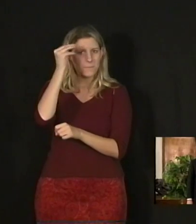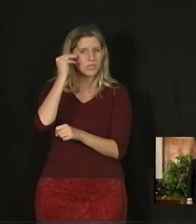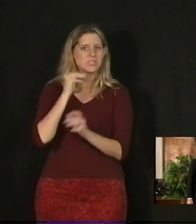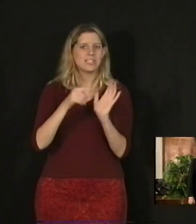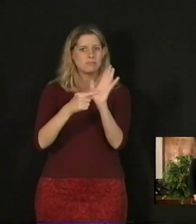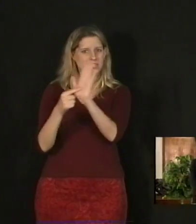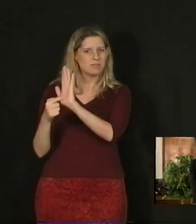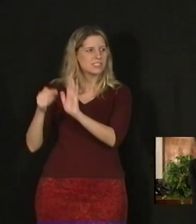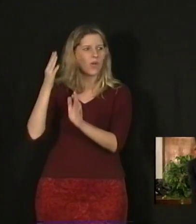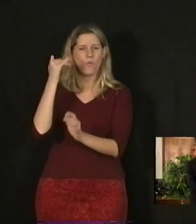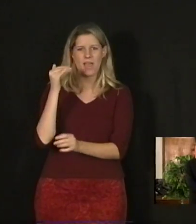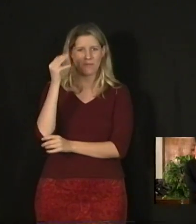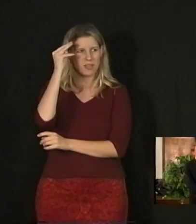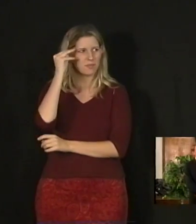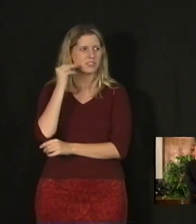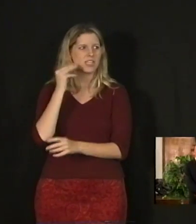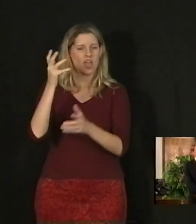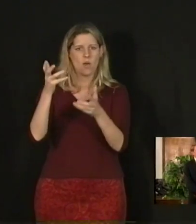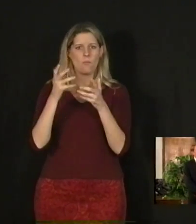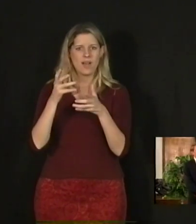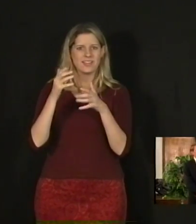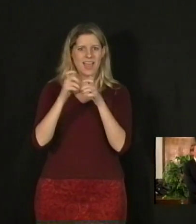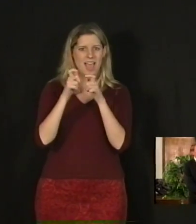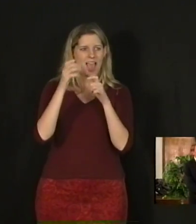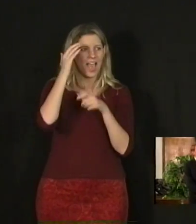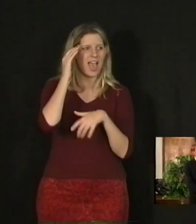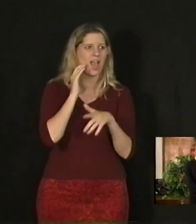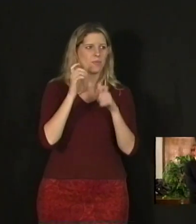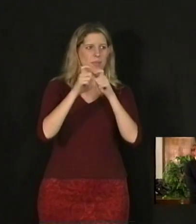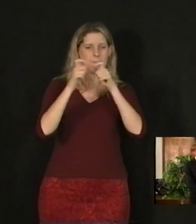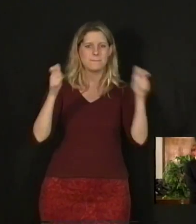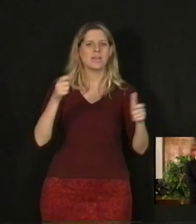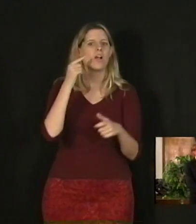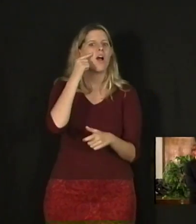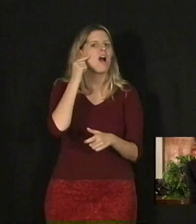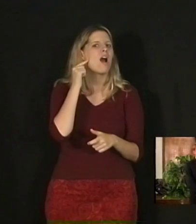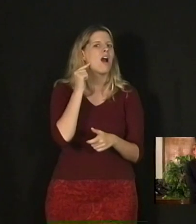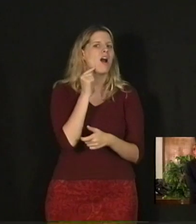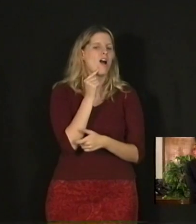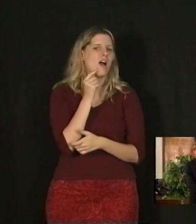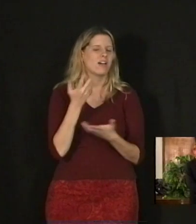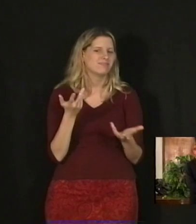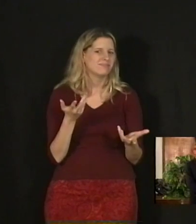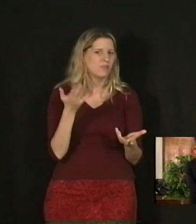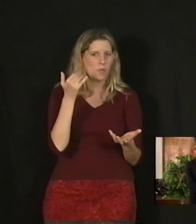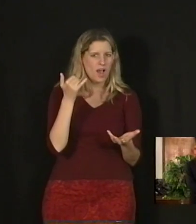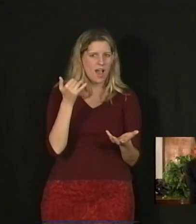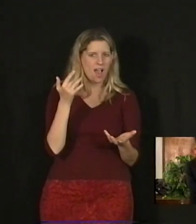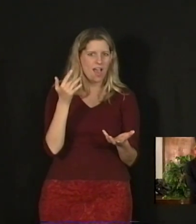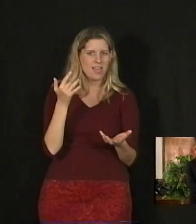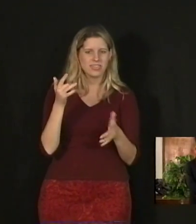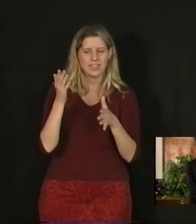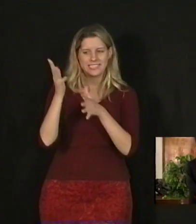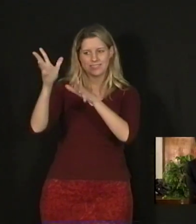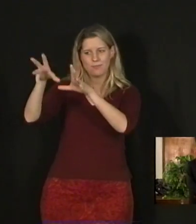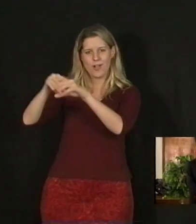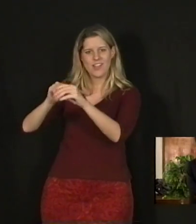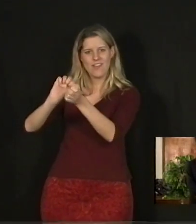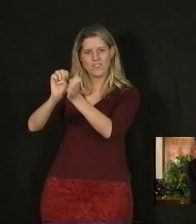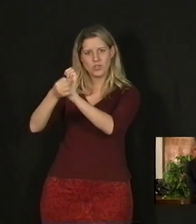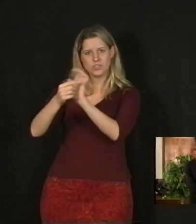displays. Now, why would a museum want a head with a bigger jawbone? As part of an evolution